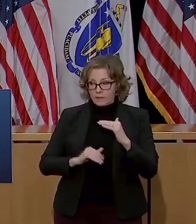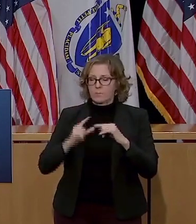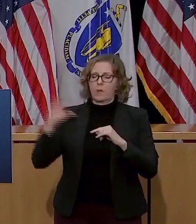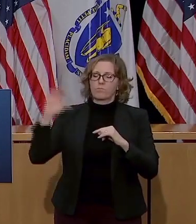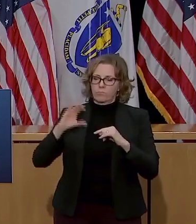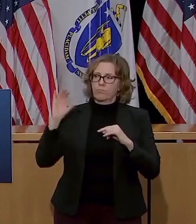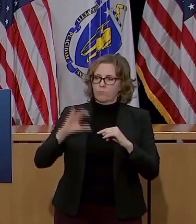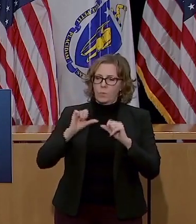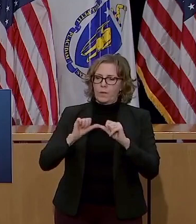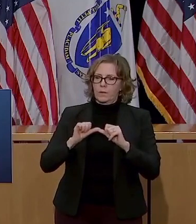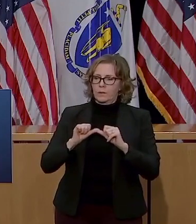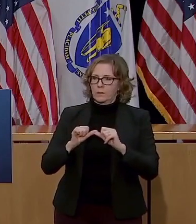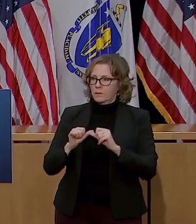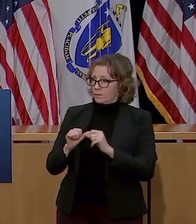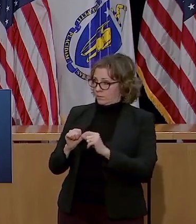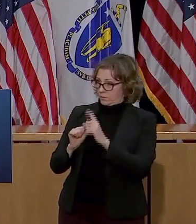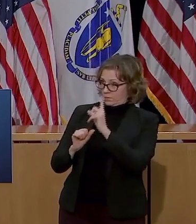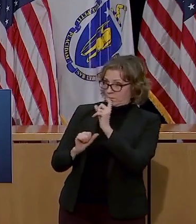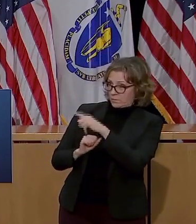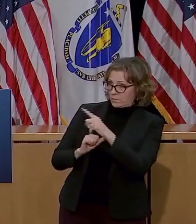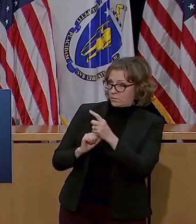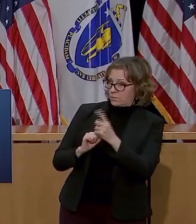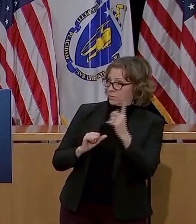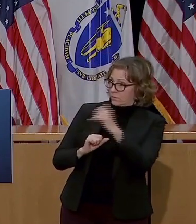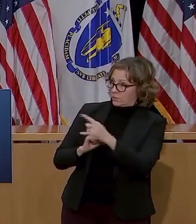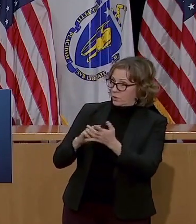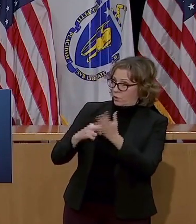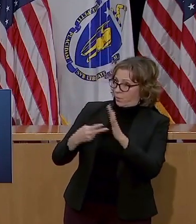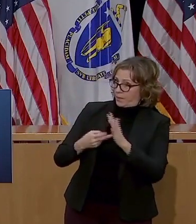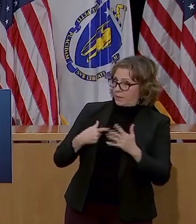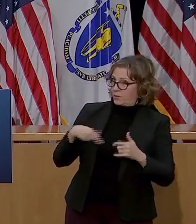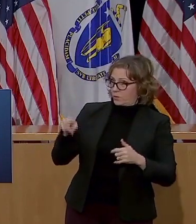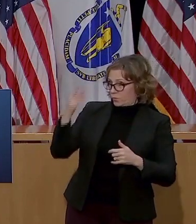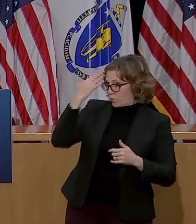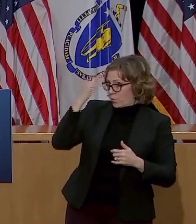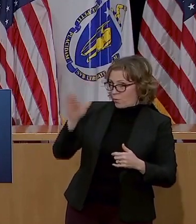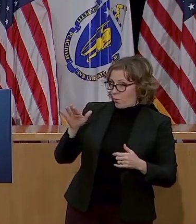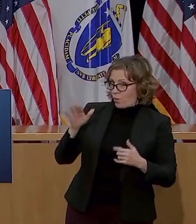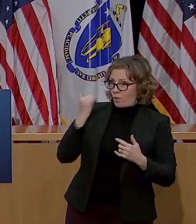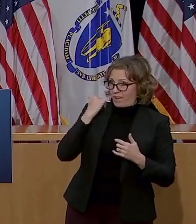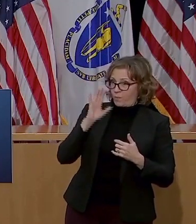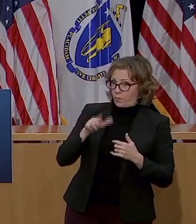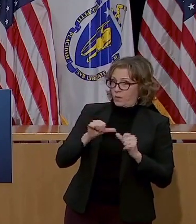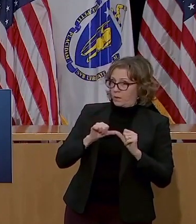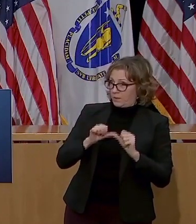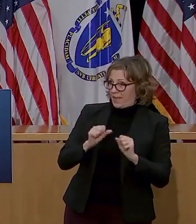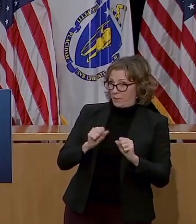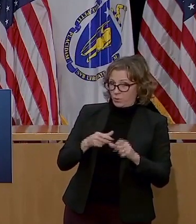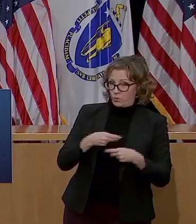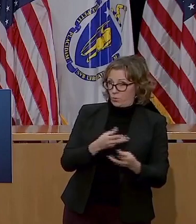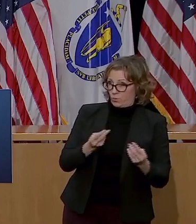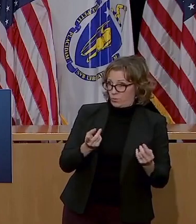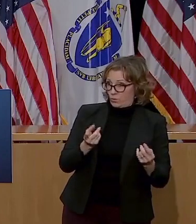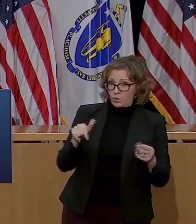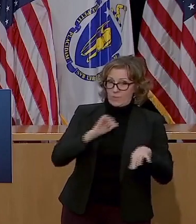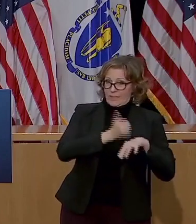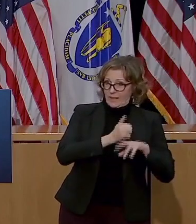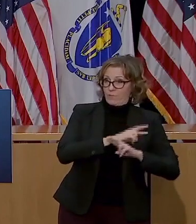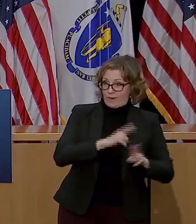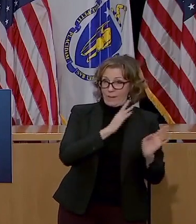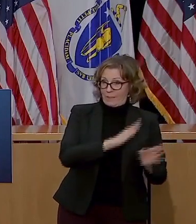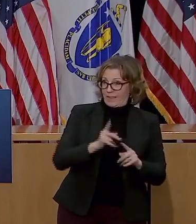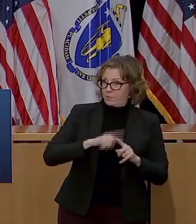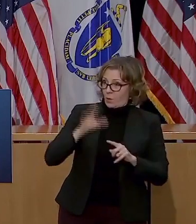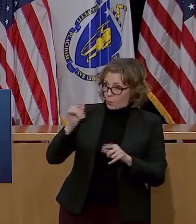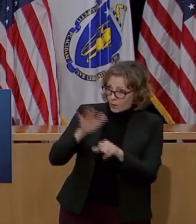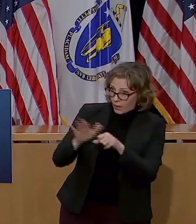line is you really just don't know that you're going to have enough doses to administer to all these